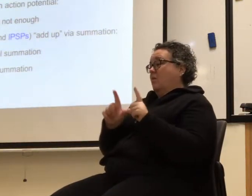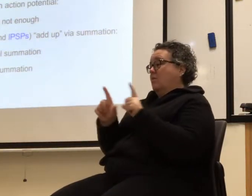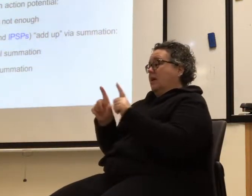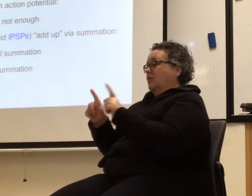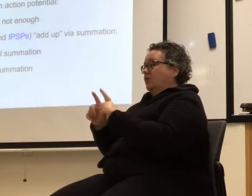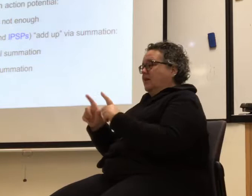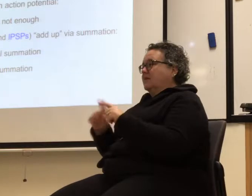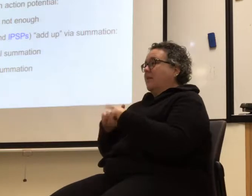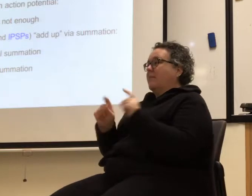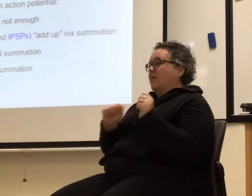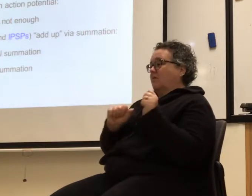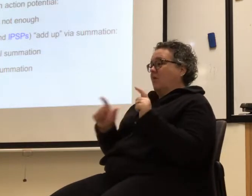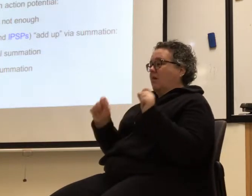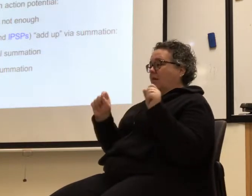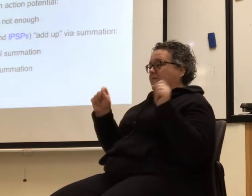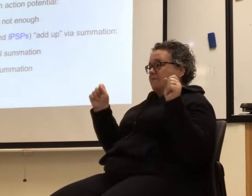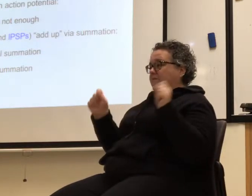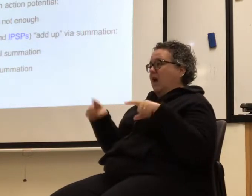Fires